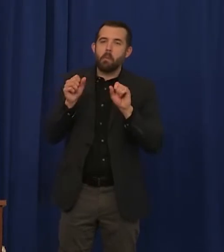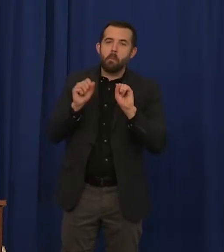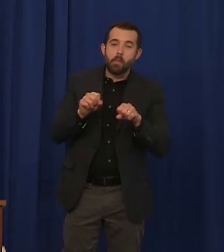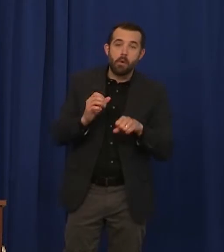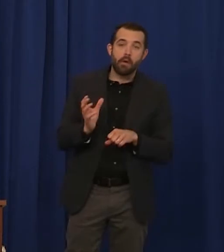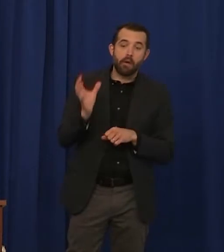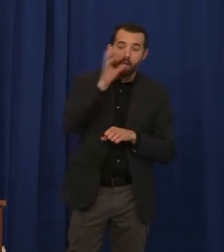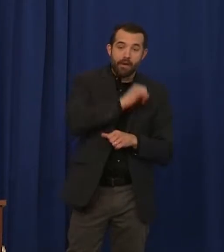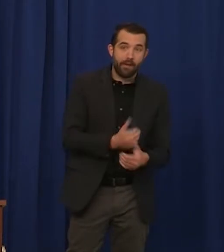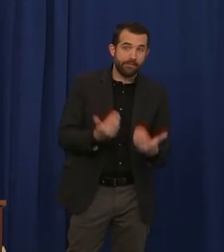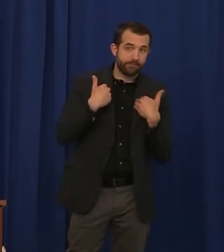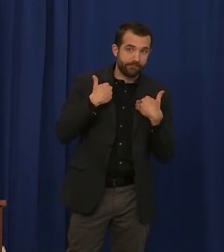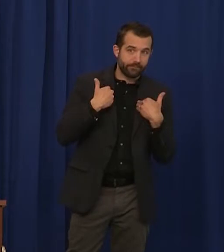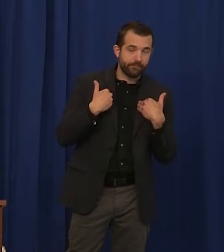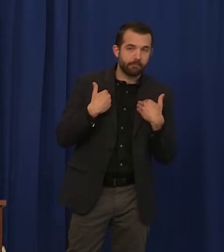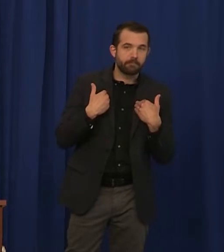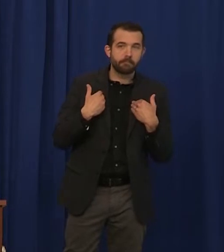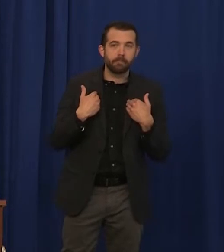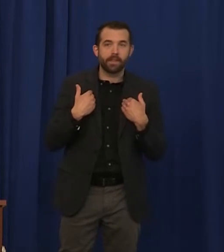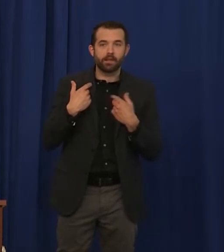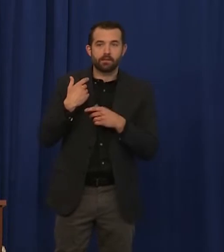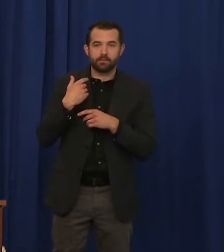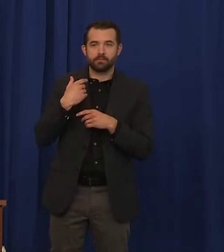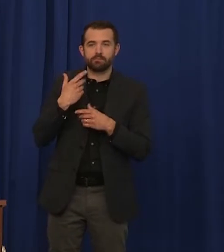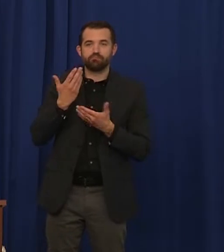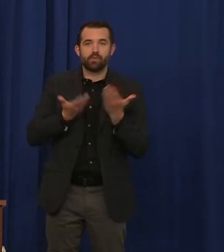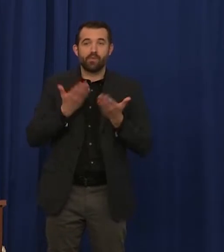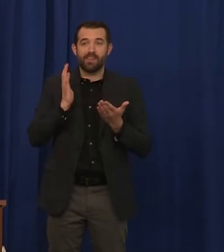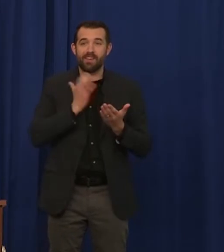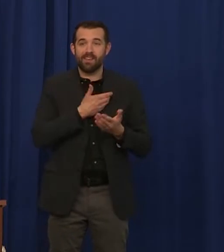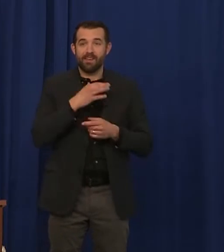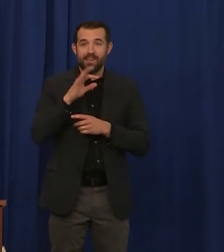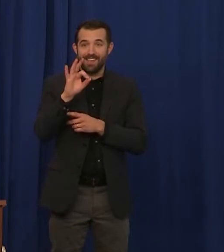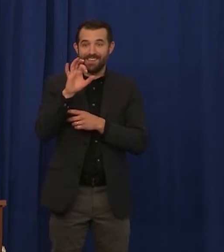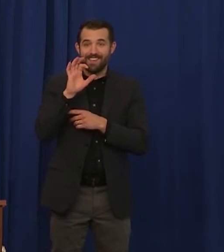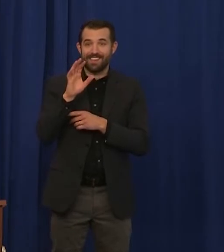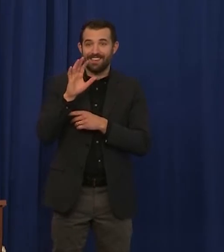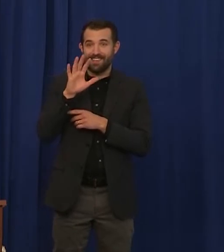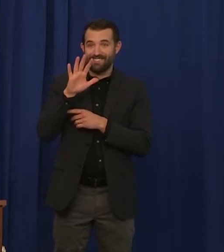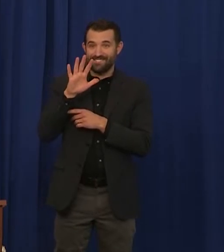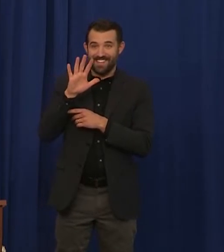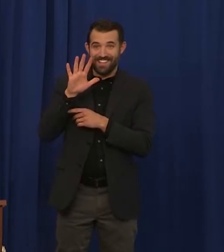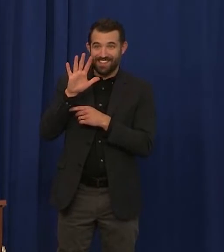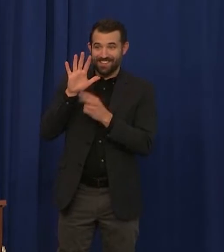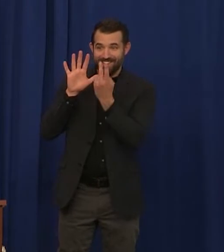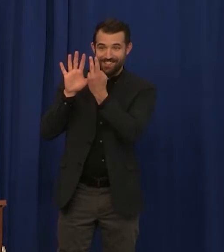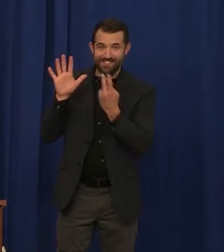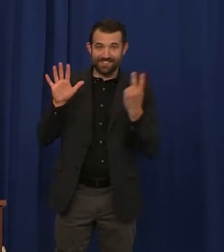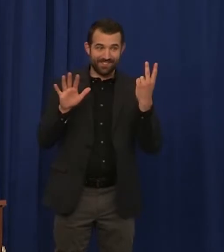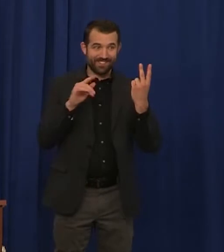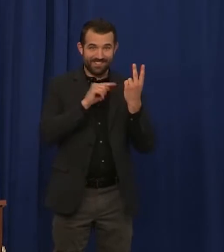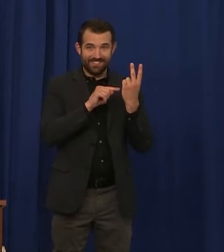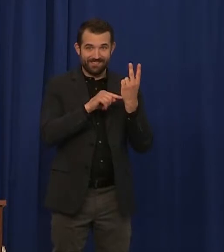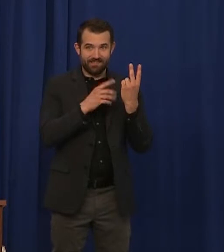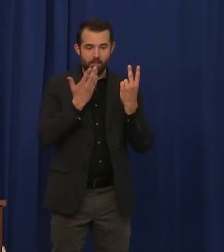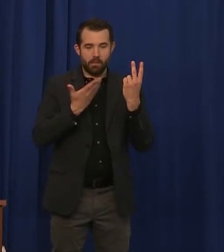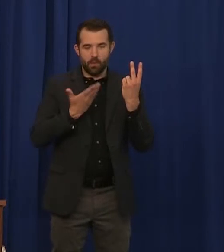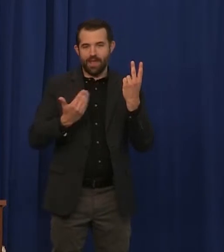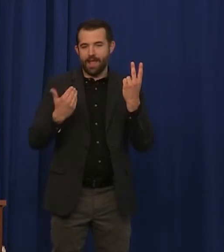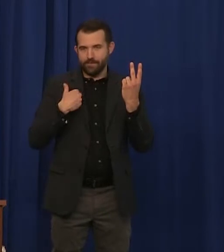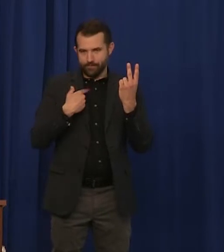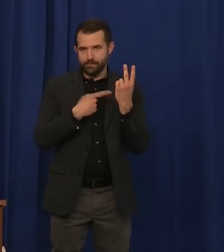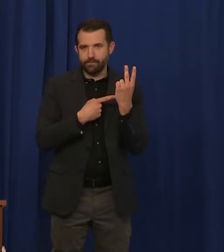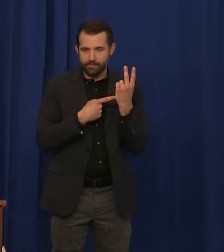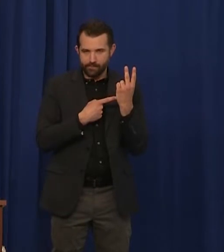our 965 cases, only 2 are probable. The way that someone most classically might become